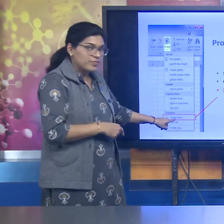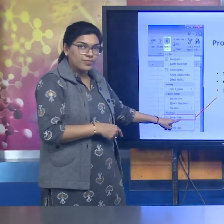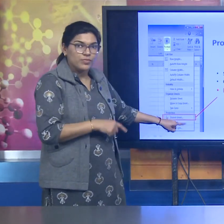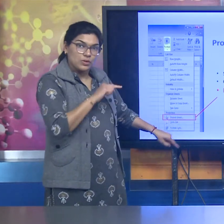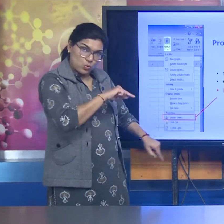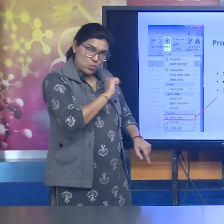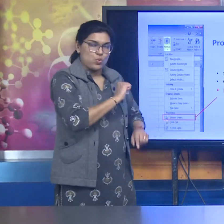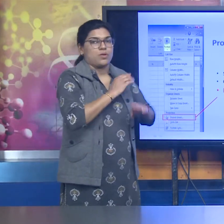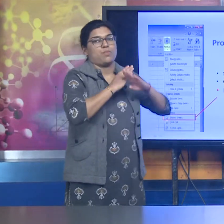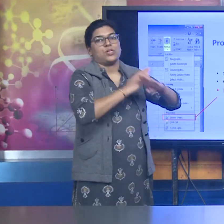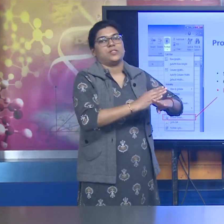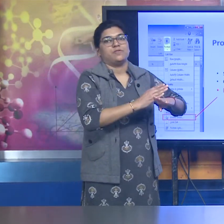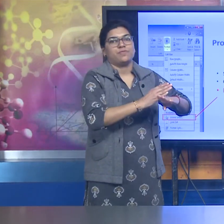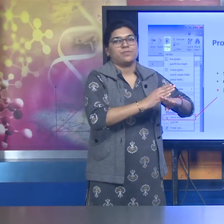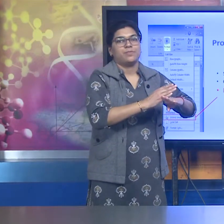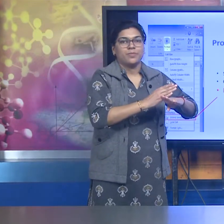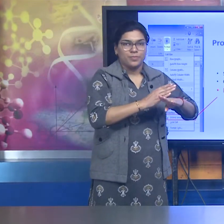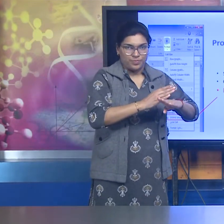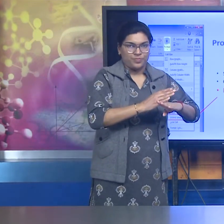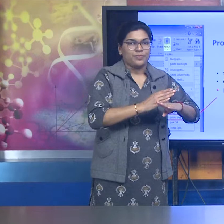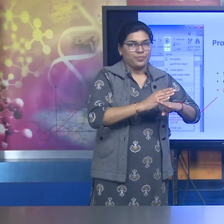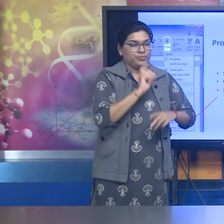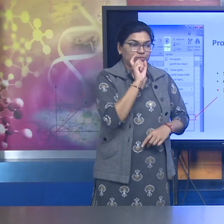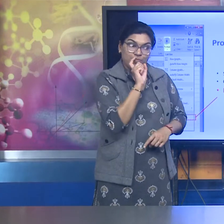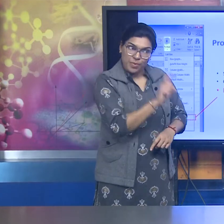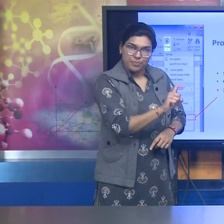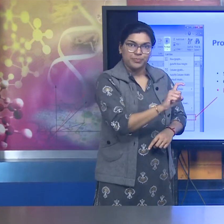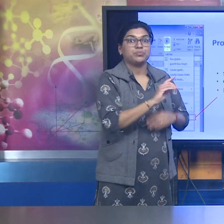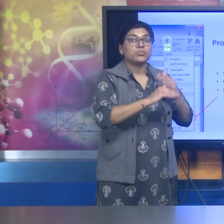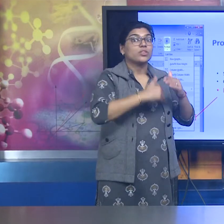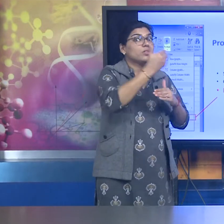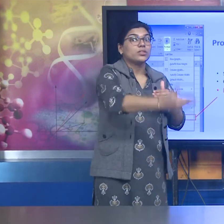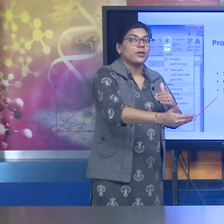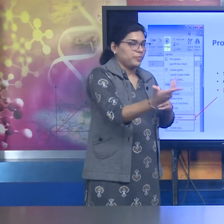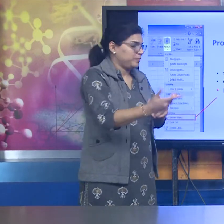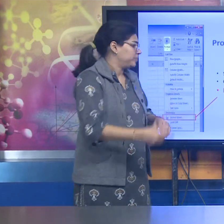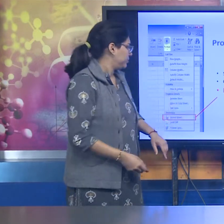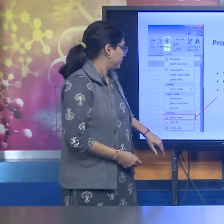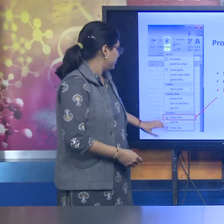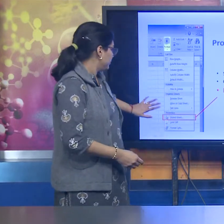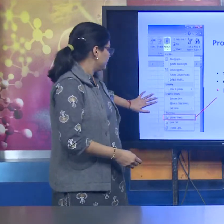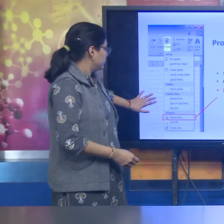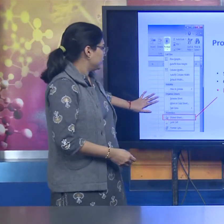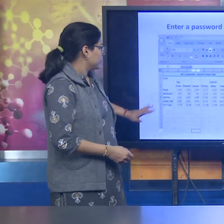In the red, you can see the highlighted protect sheet in the red highlighted here. Afterwards,